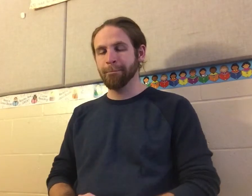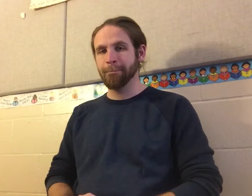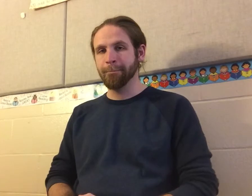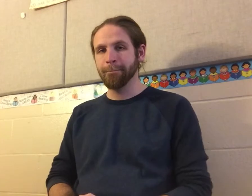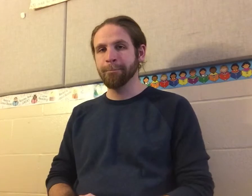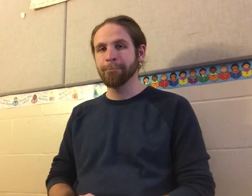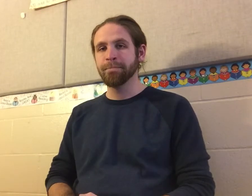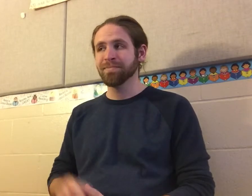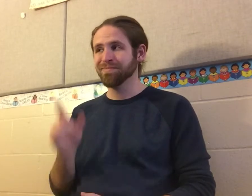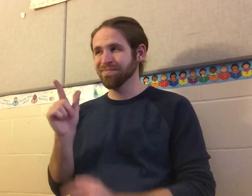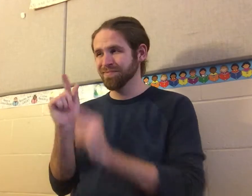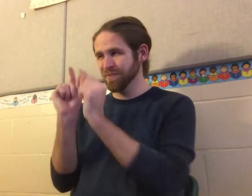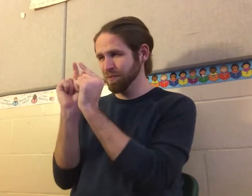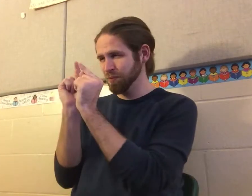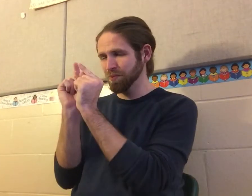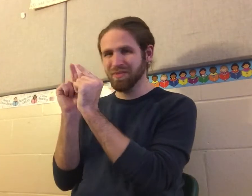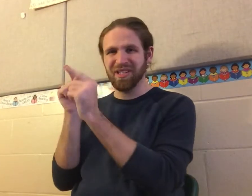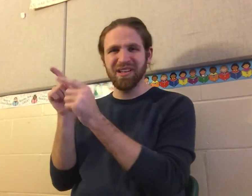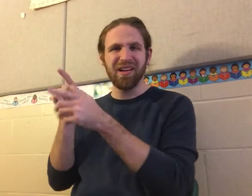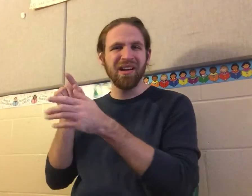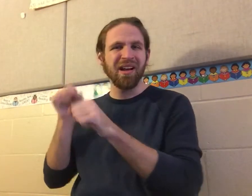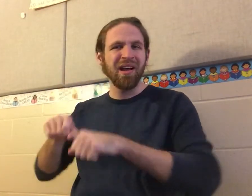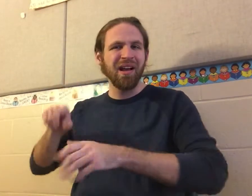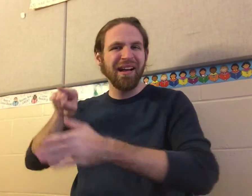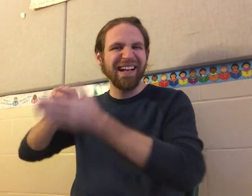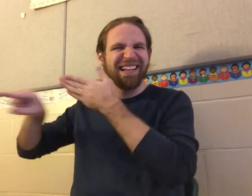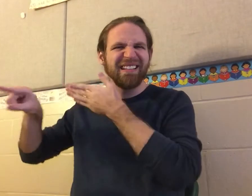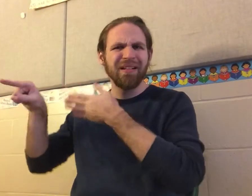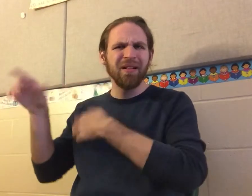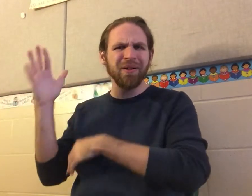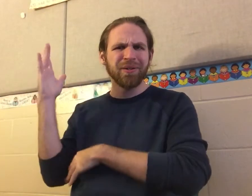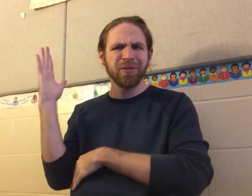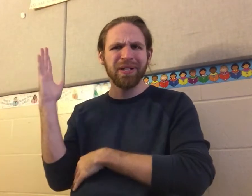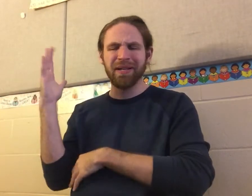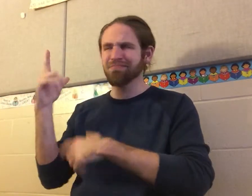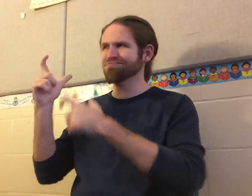These tiny insects can kill huge trees.